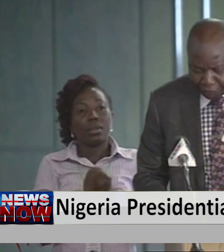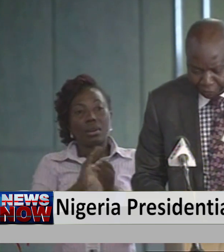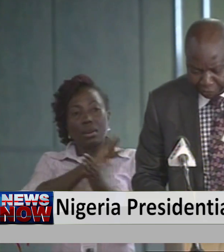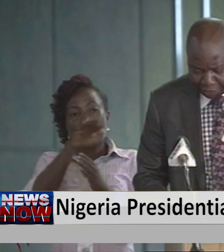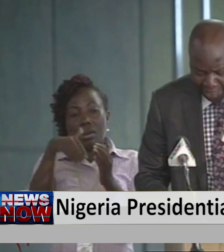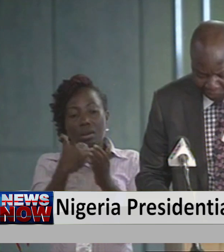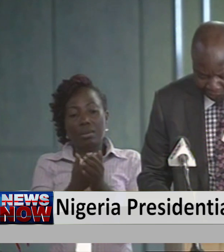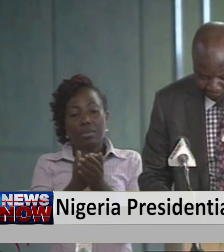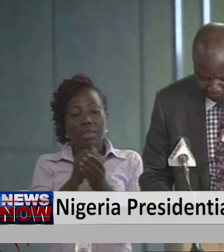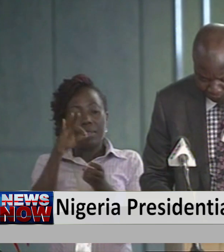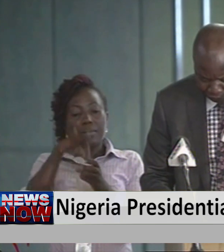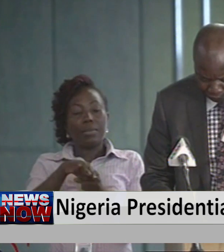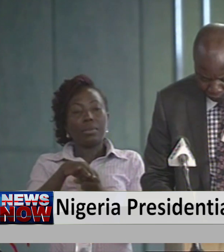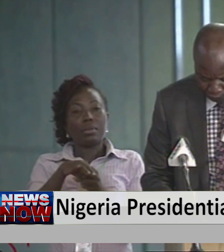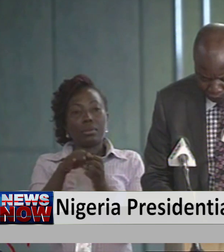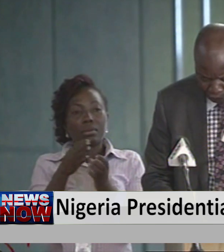Total votes cast,